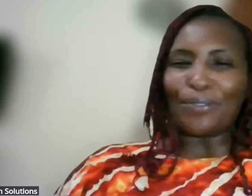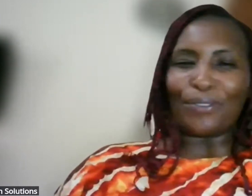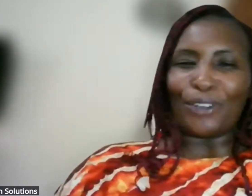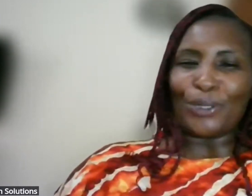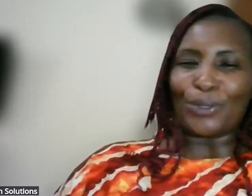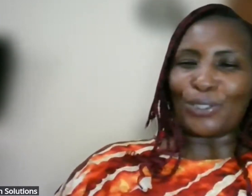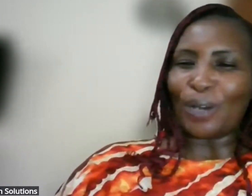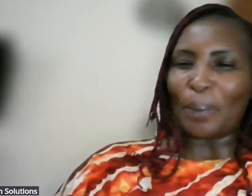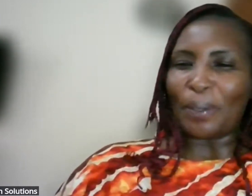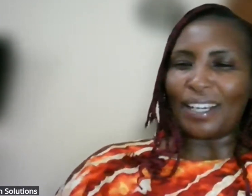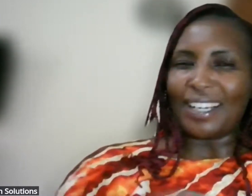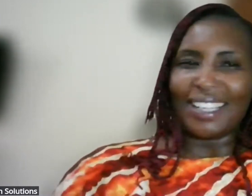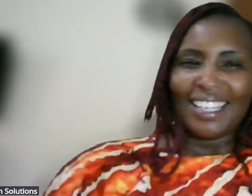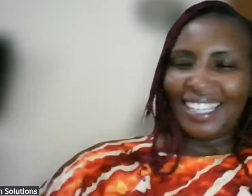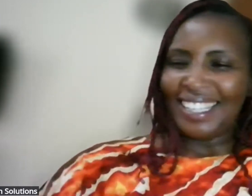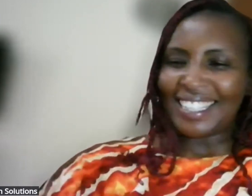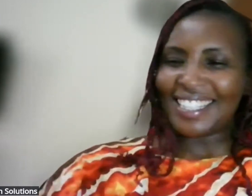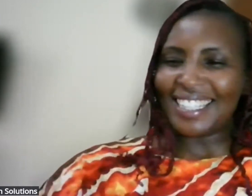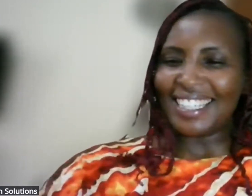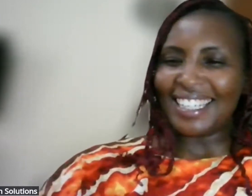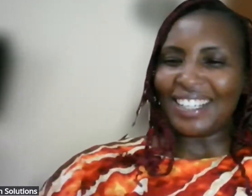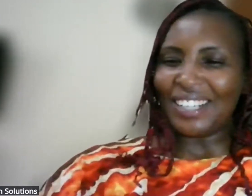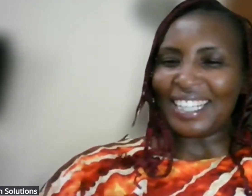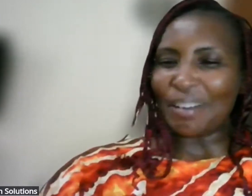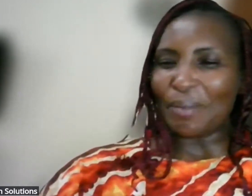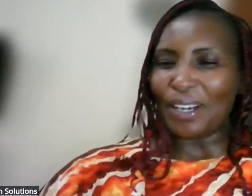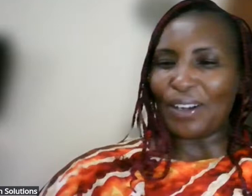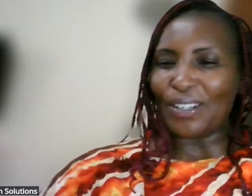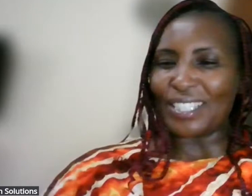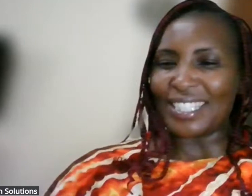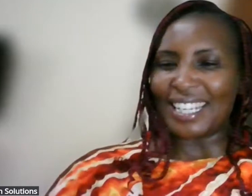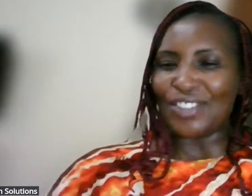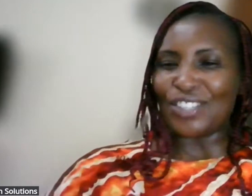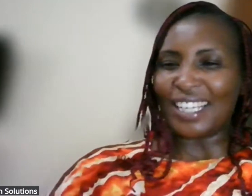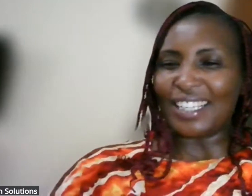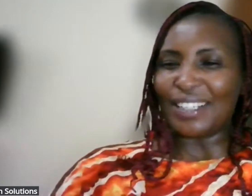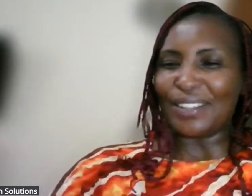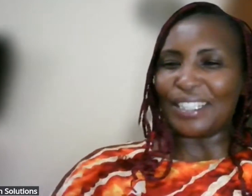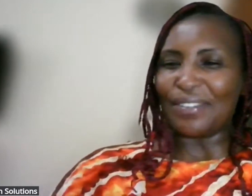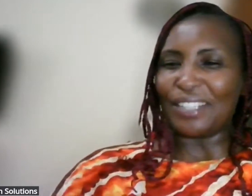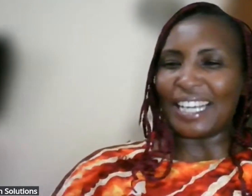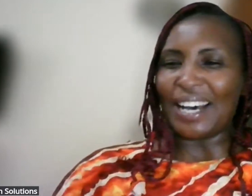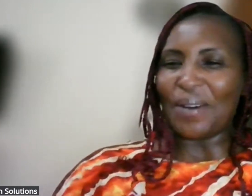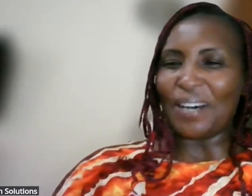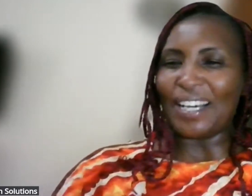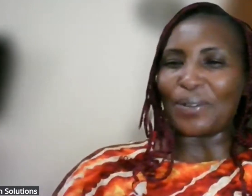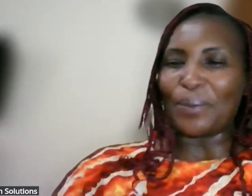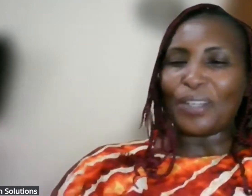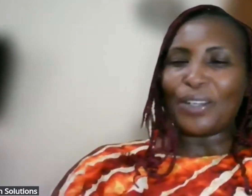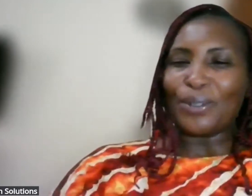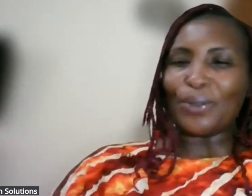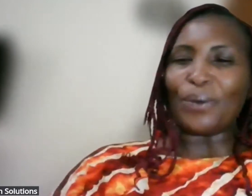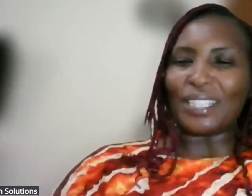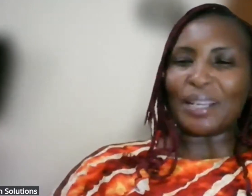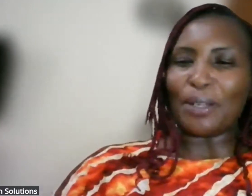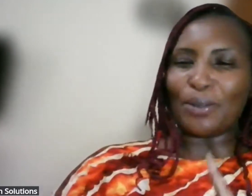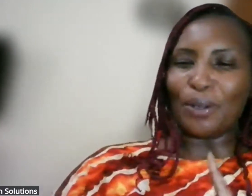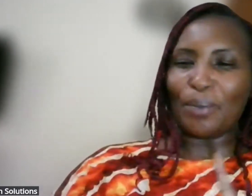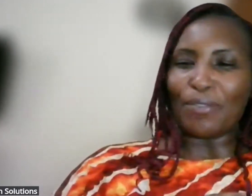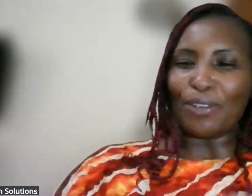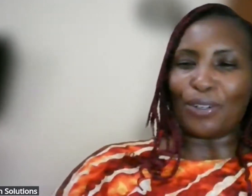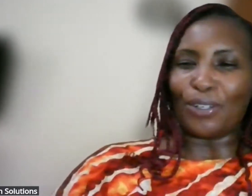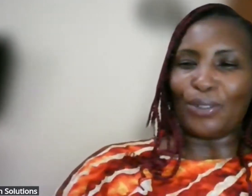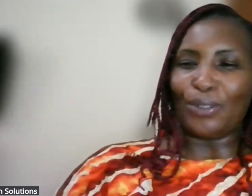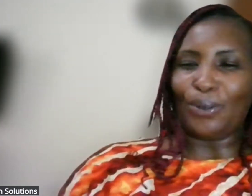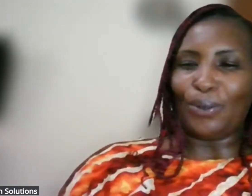Ellen for you to show up here. I see. You guys have been lost. And Jackie, good evening. How are you? Wasame, you owe me